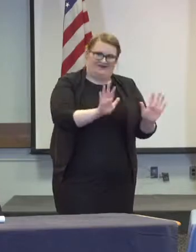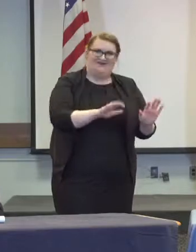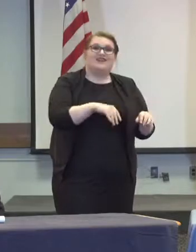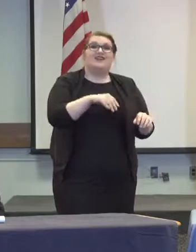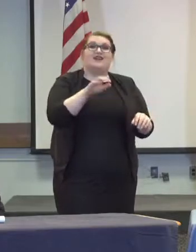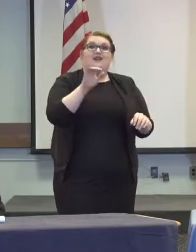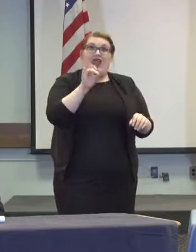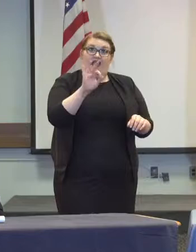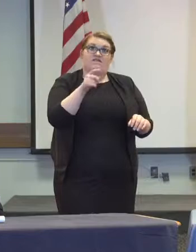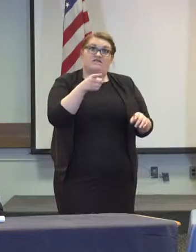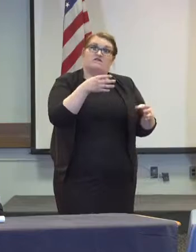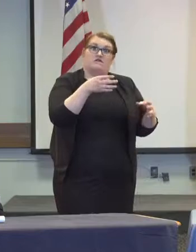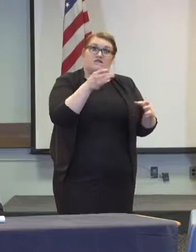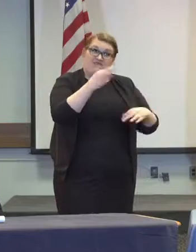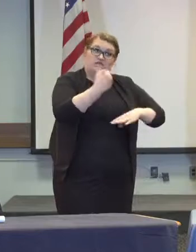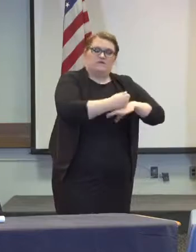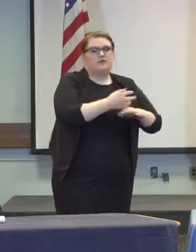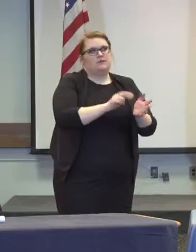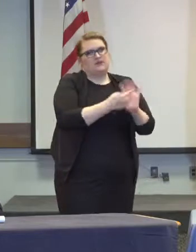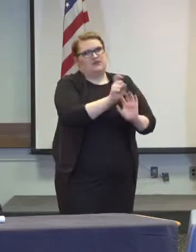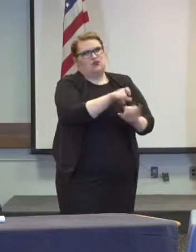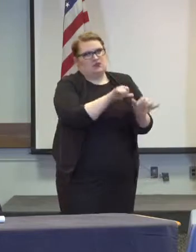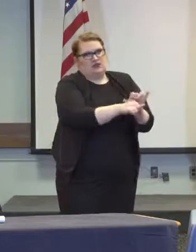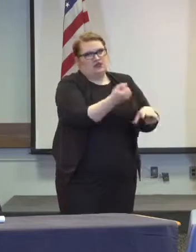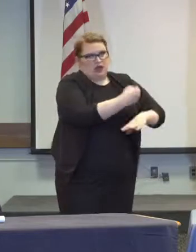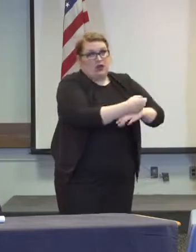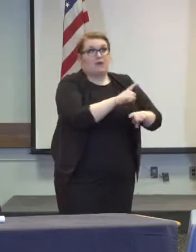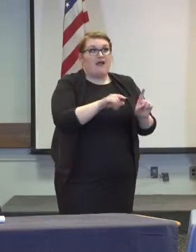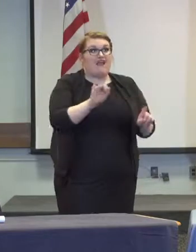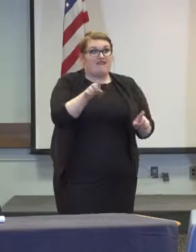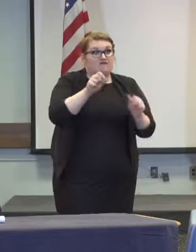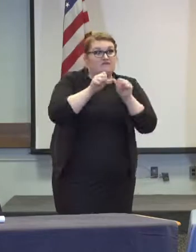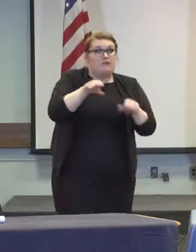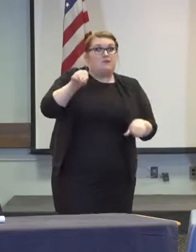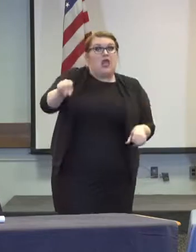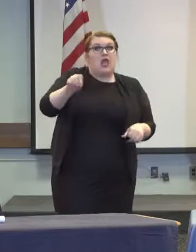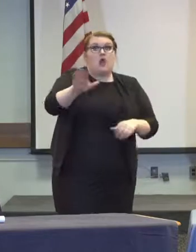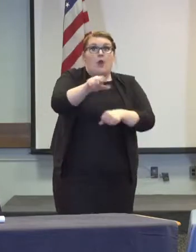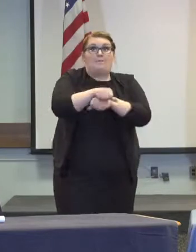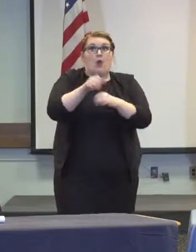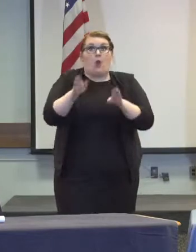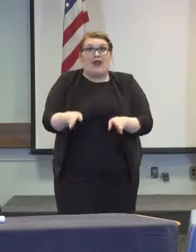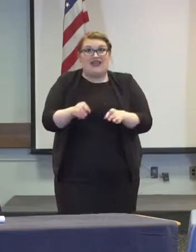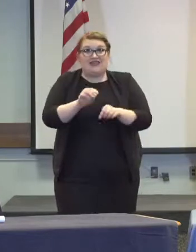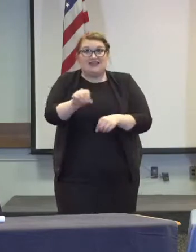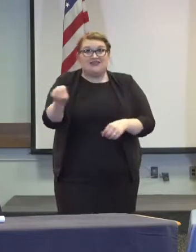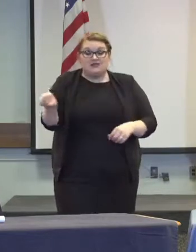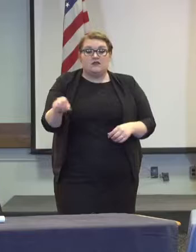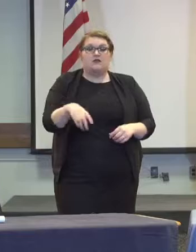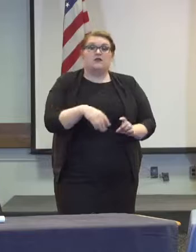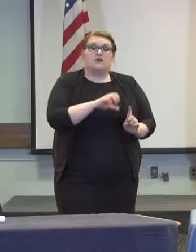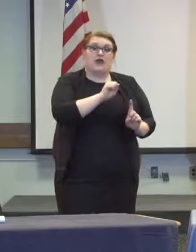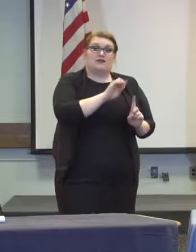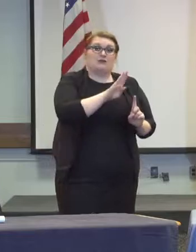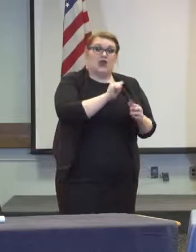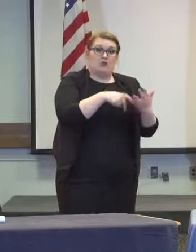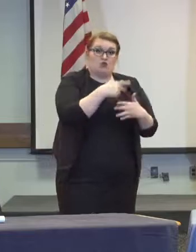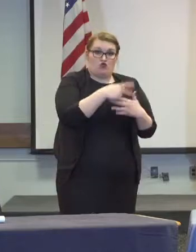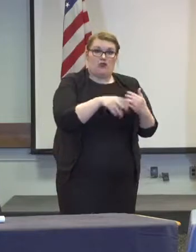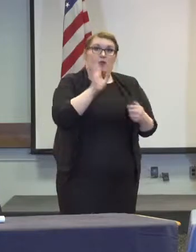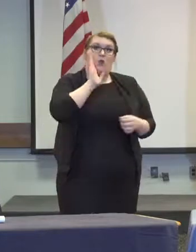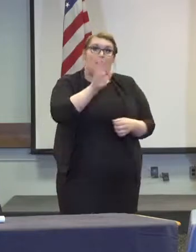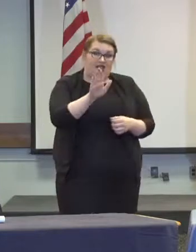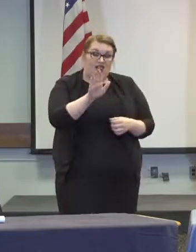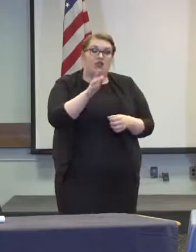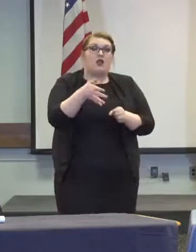we closed your doors are closed. But if you continue to pay your employees, one of the SBA programs will cover your